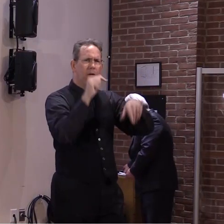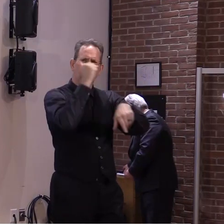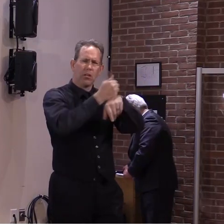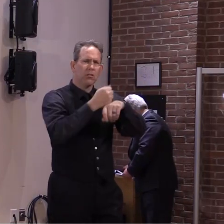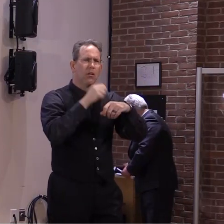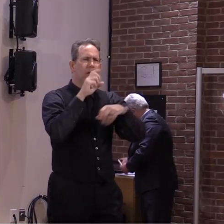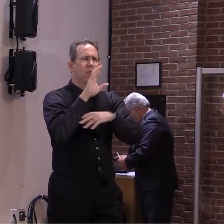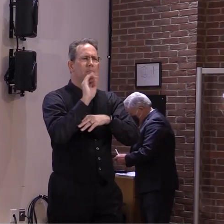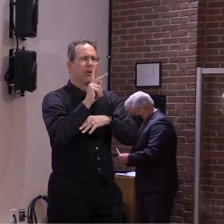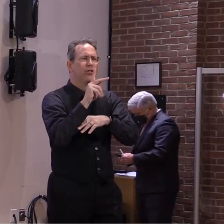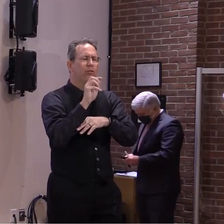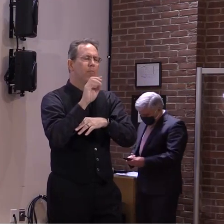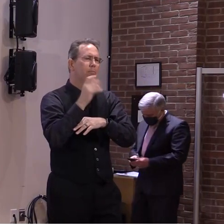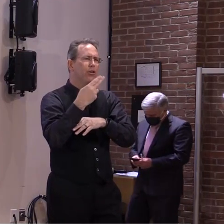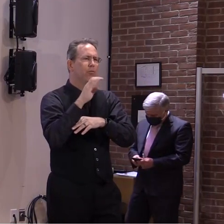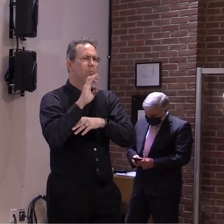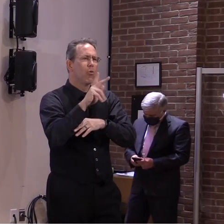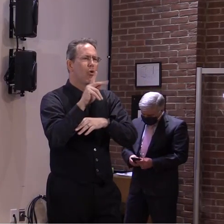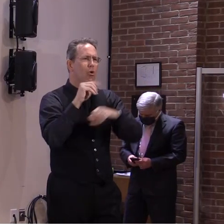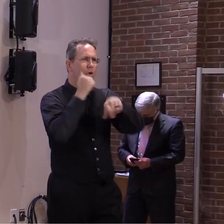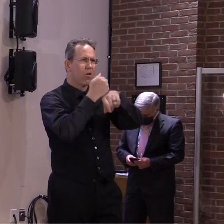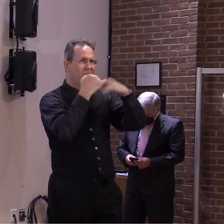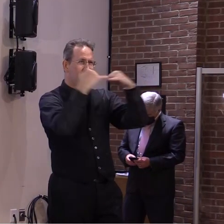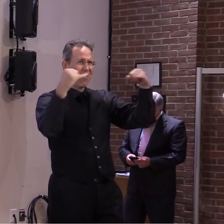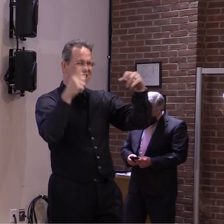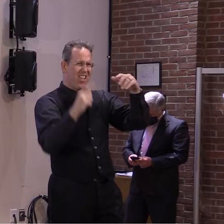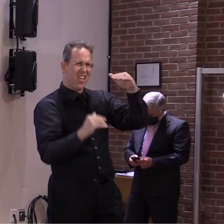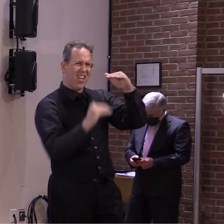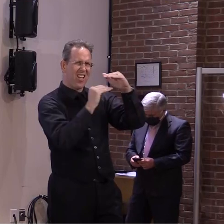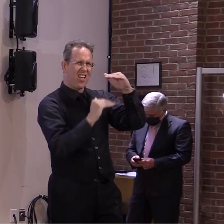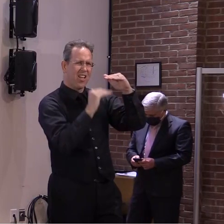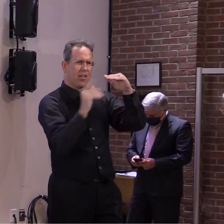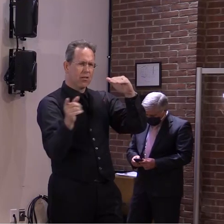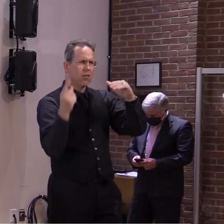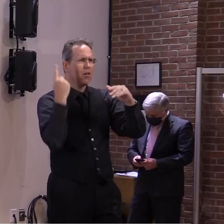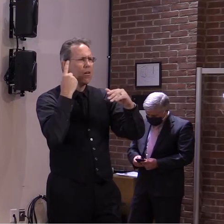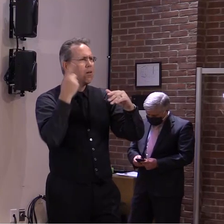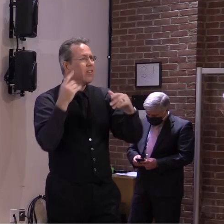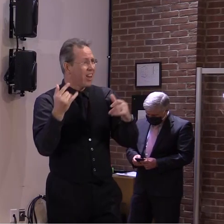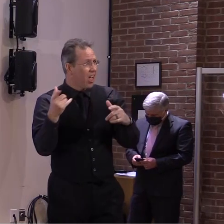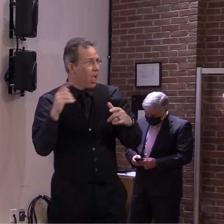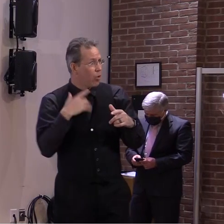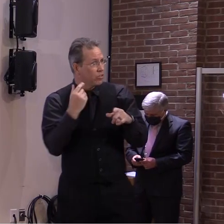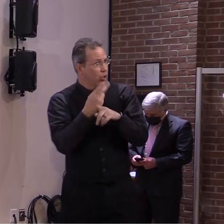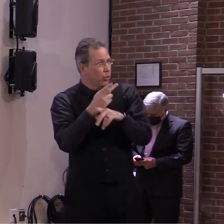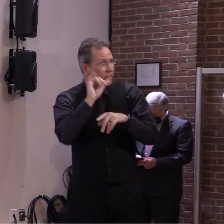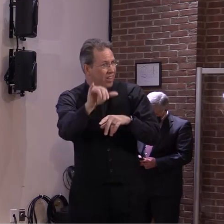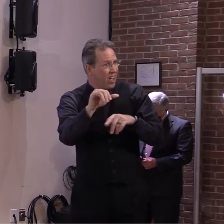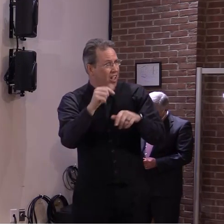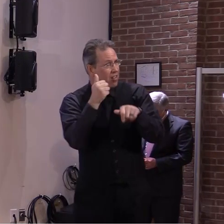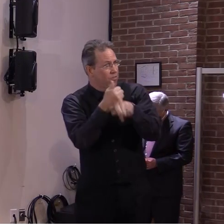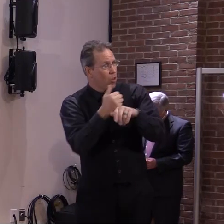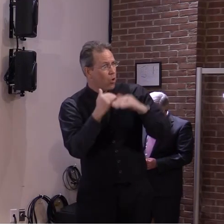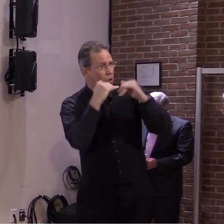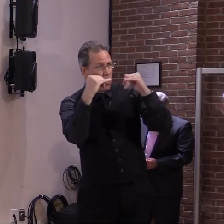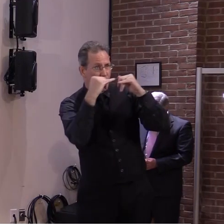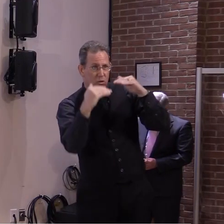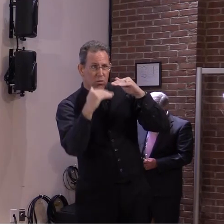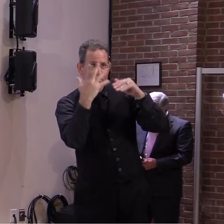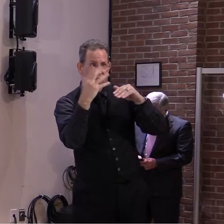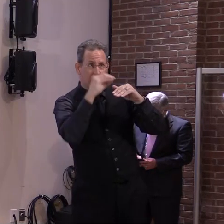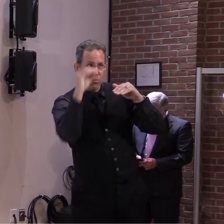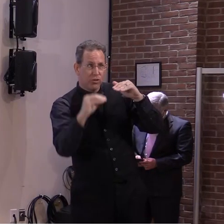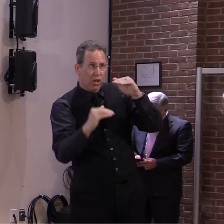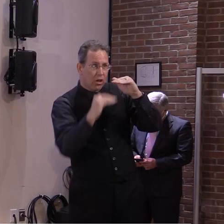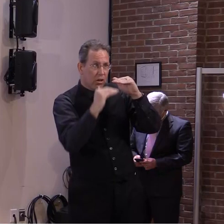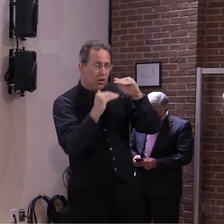the lines of kind of using those benchmarks to guide reopening decisions, and or are you going to revise them with